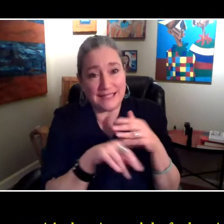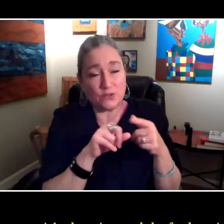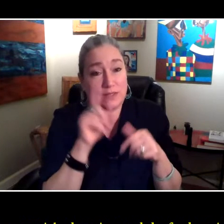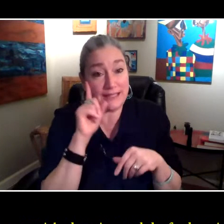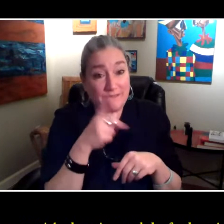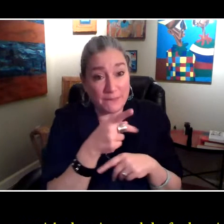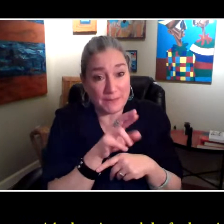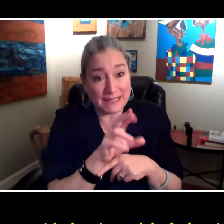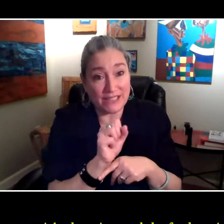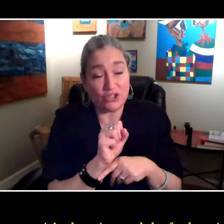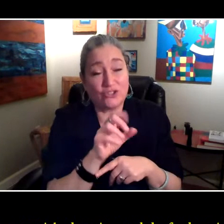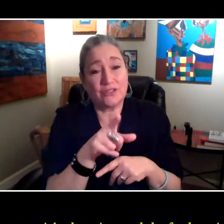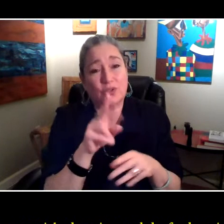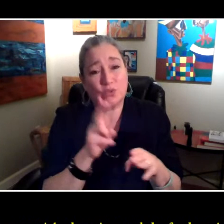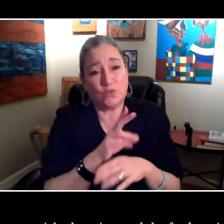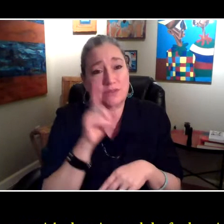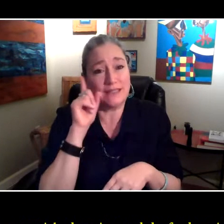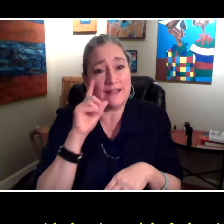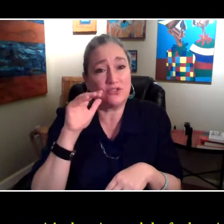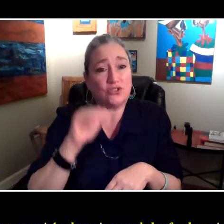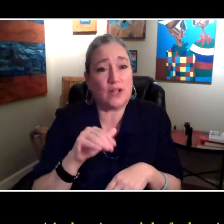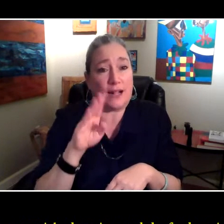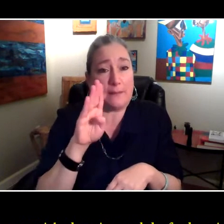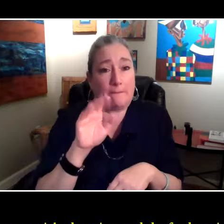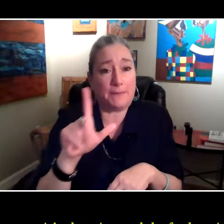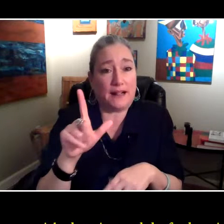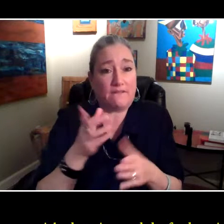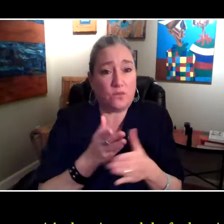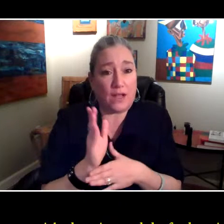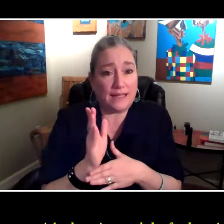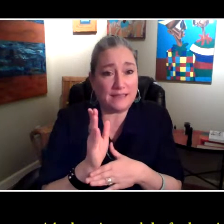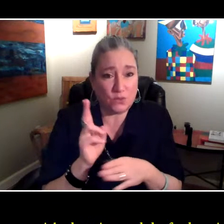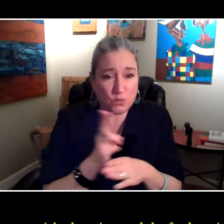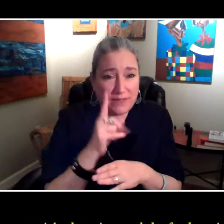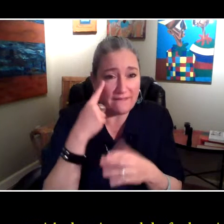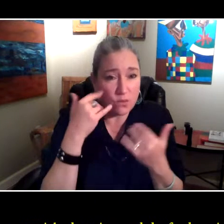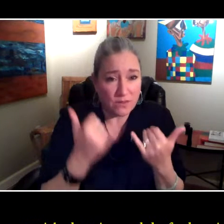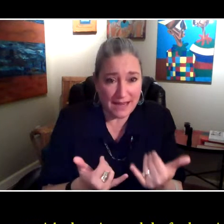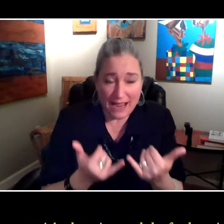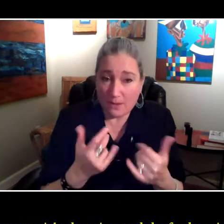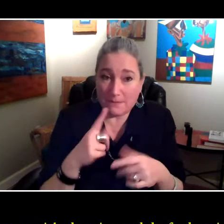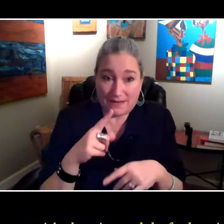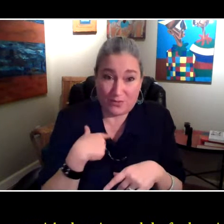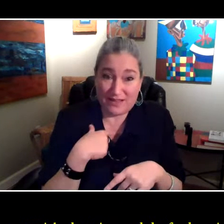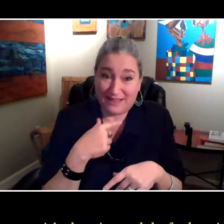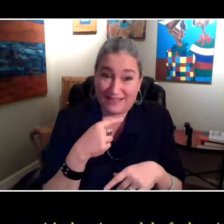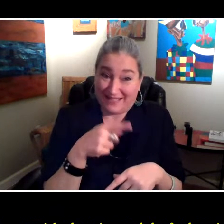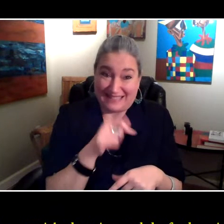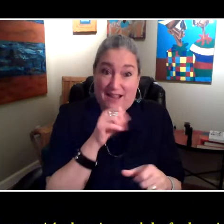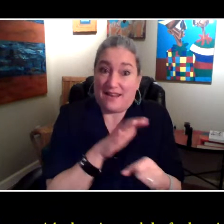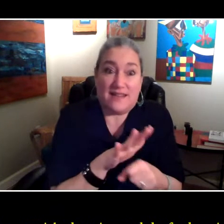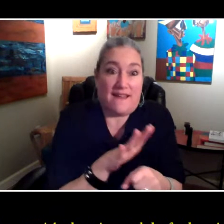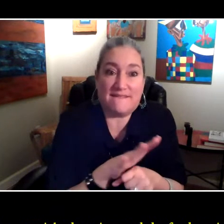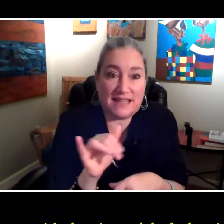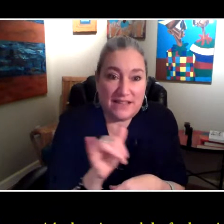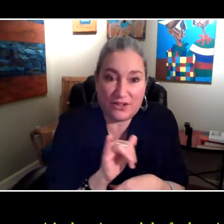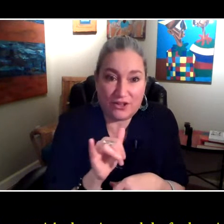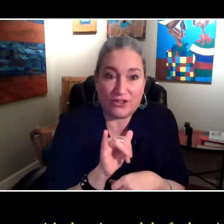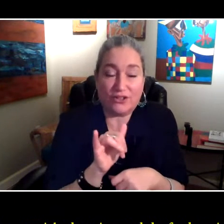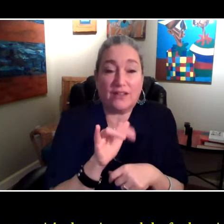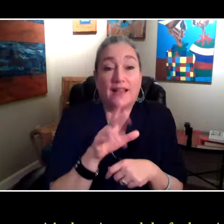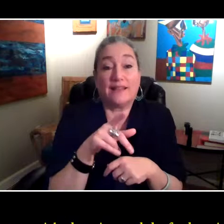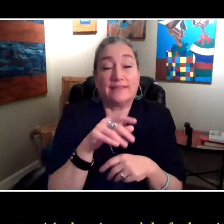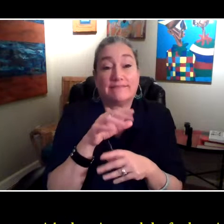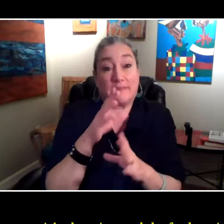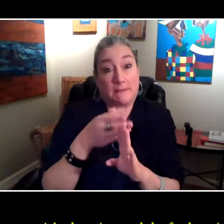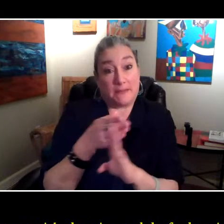While deaf education is about connection and access to deaf peers, use the Deaf